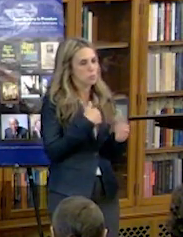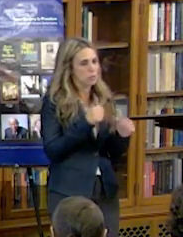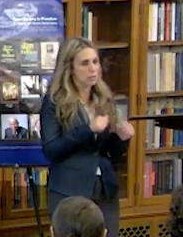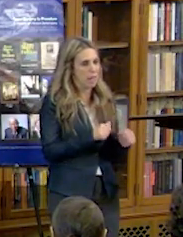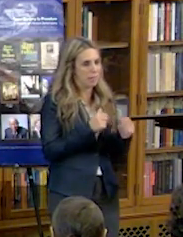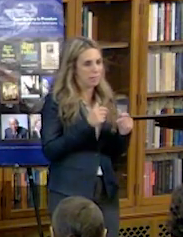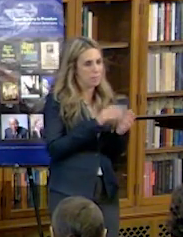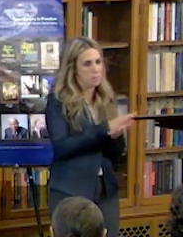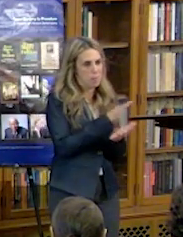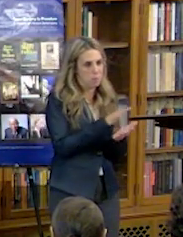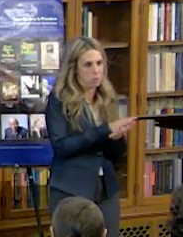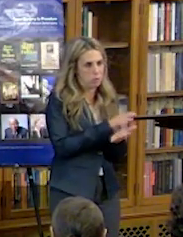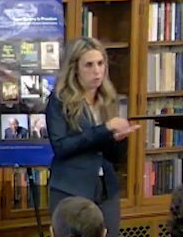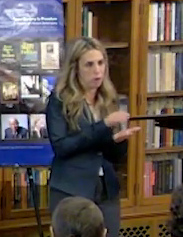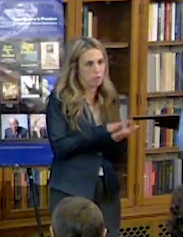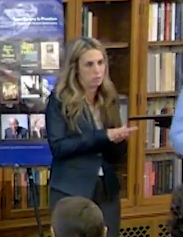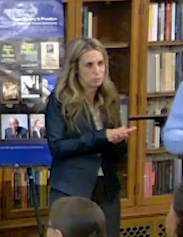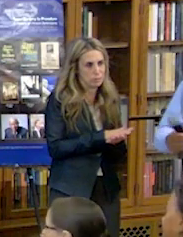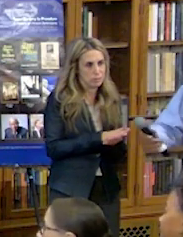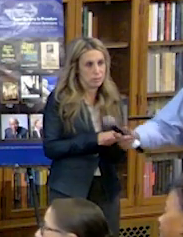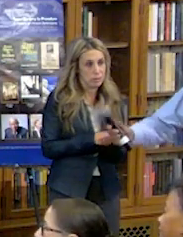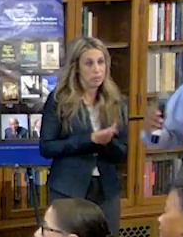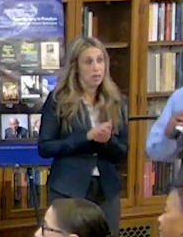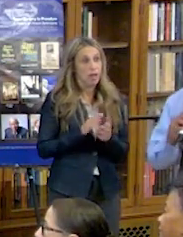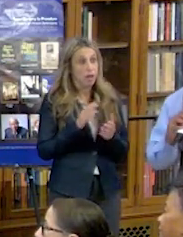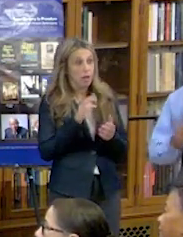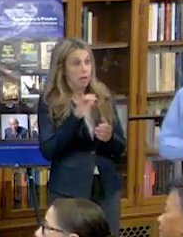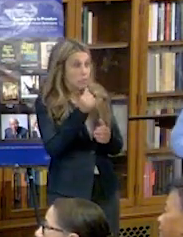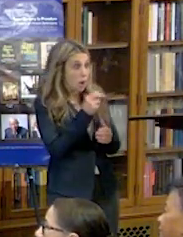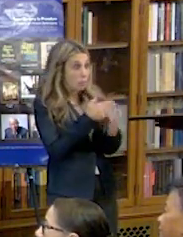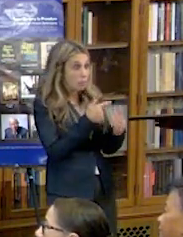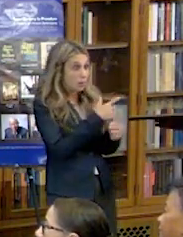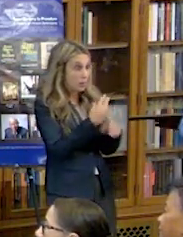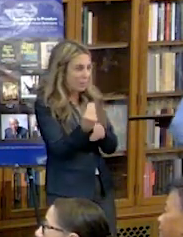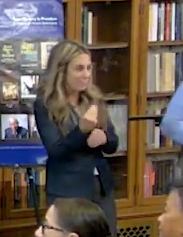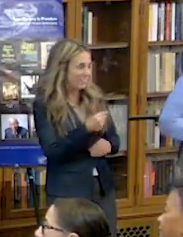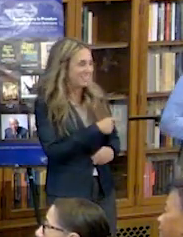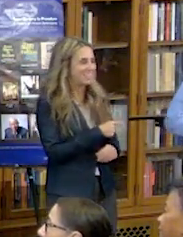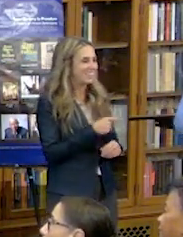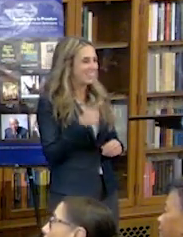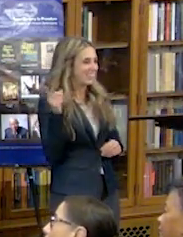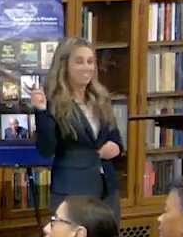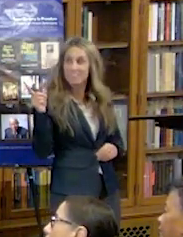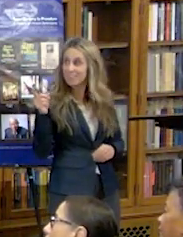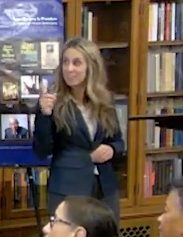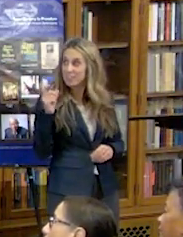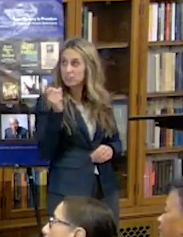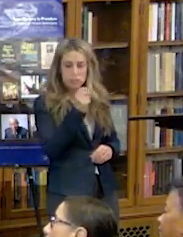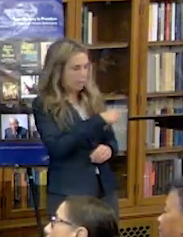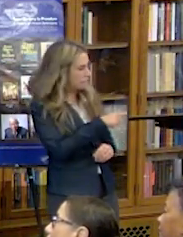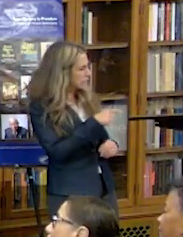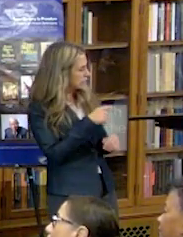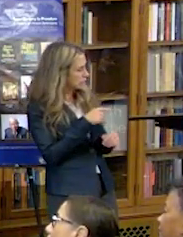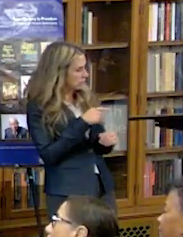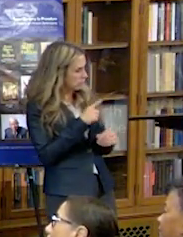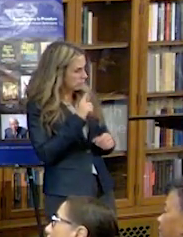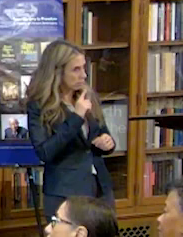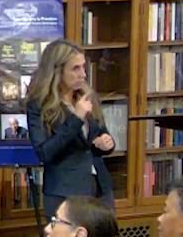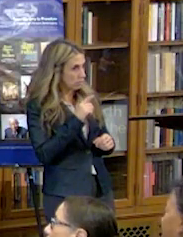capture the paper records John before you leave sure is it true that uh digital